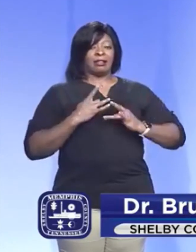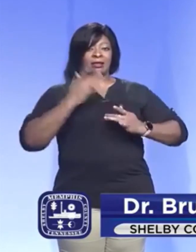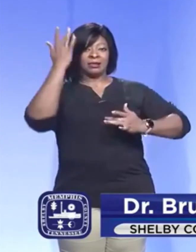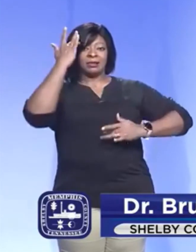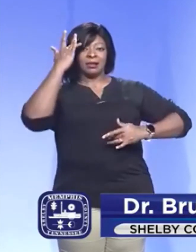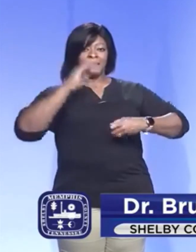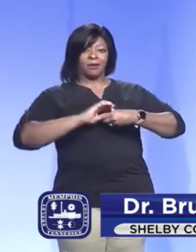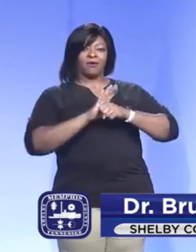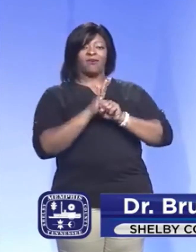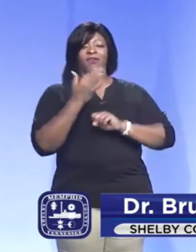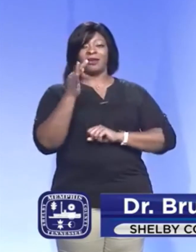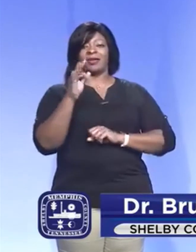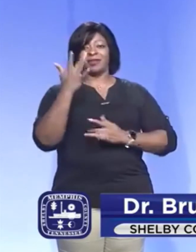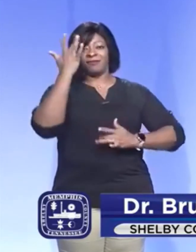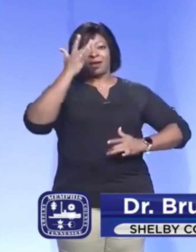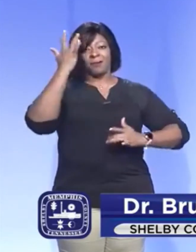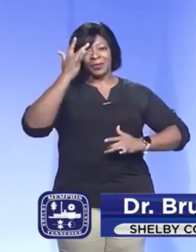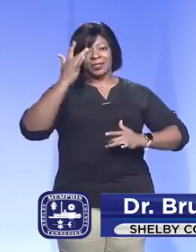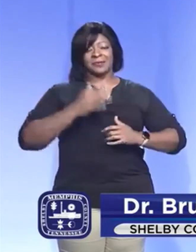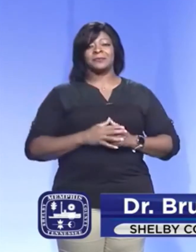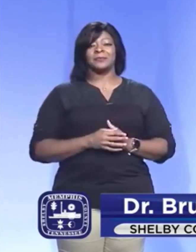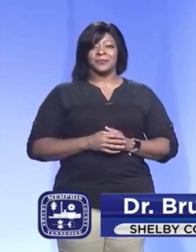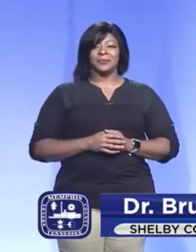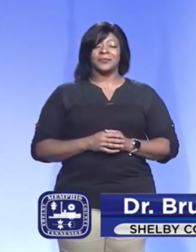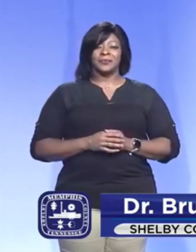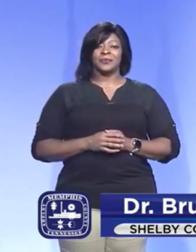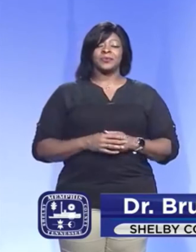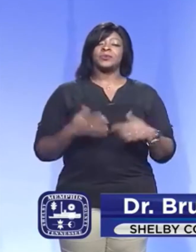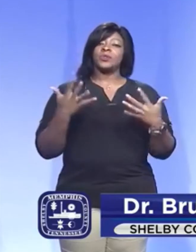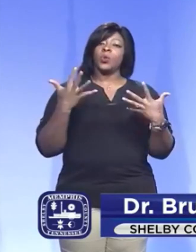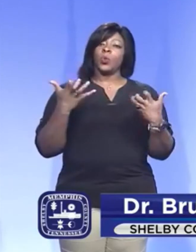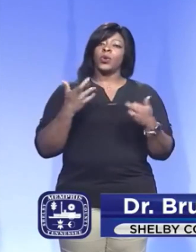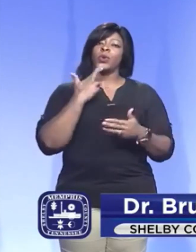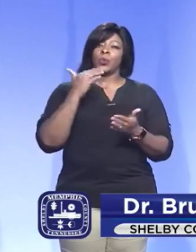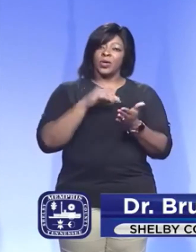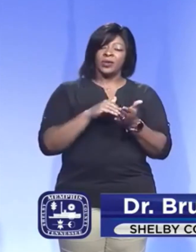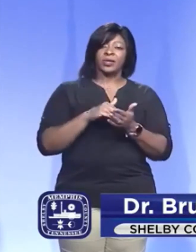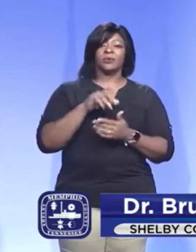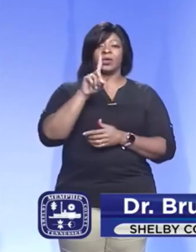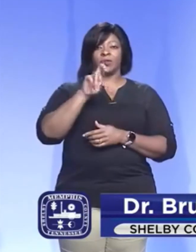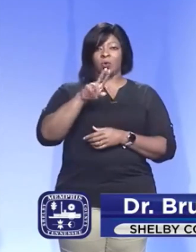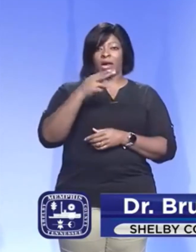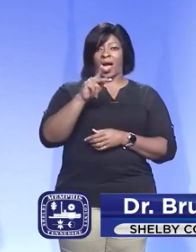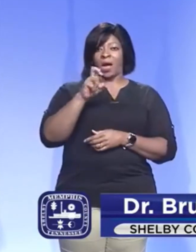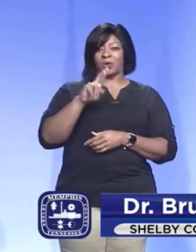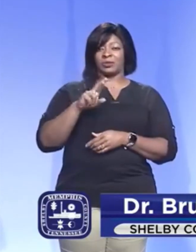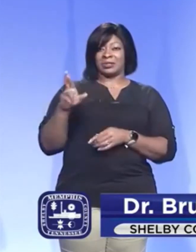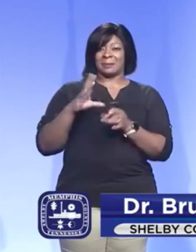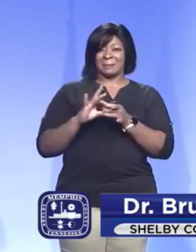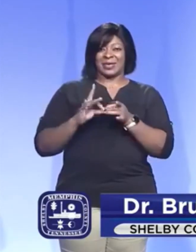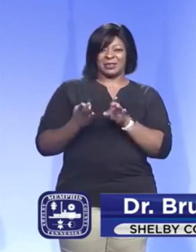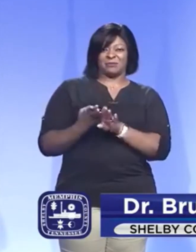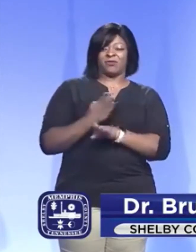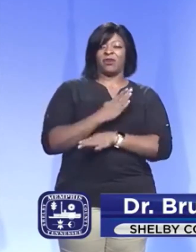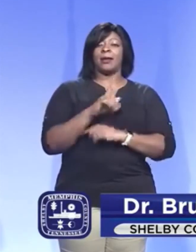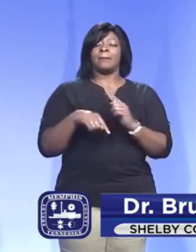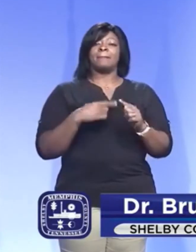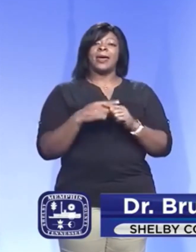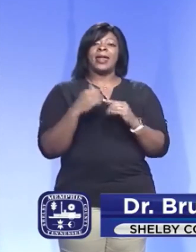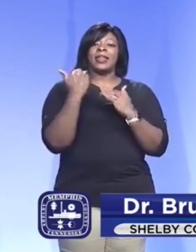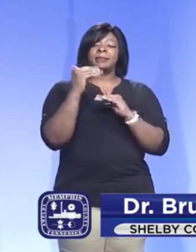the COVID-19 virus. Just want to reiterate what Dr. Haushalter stated about limited